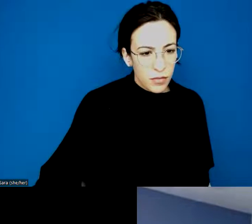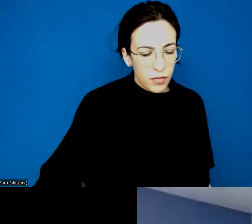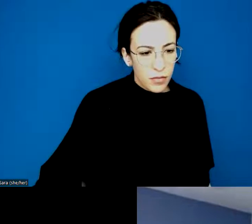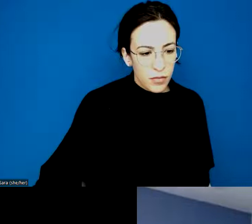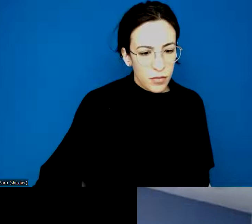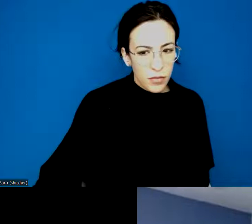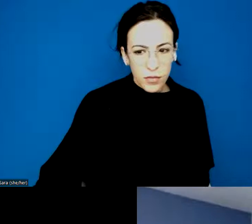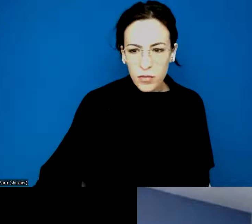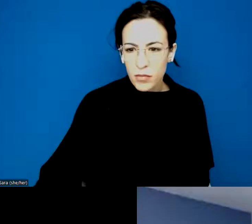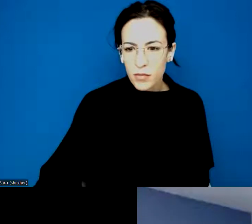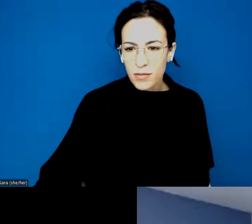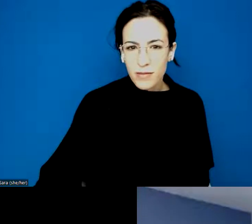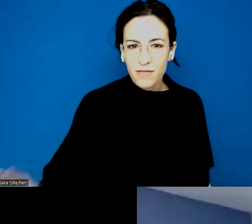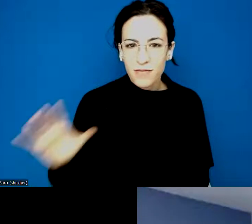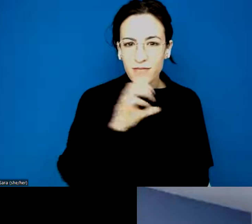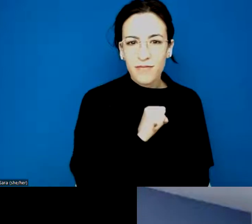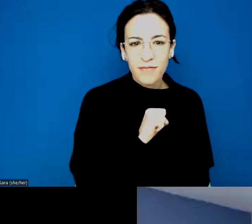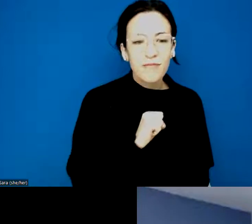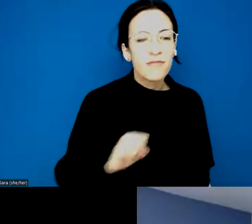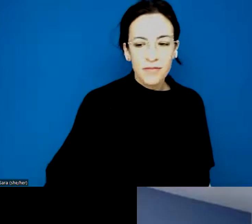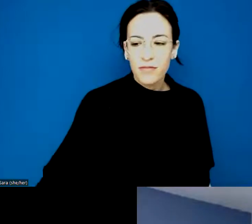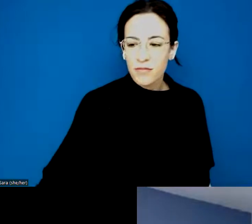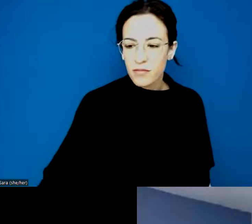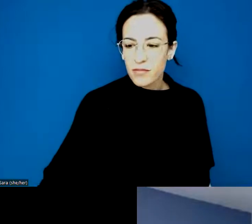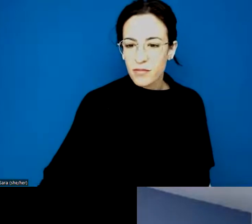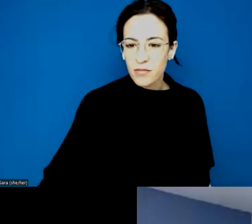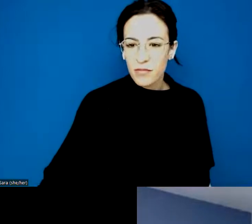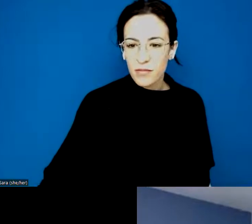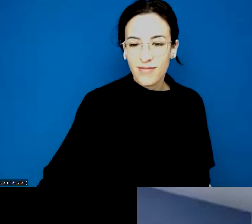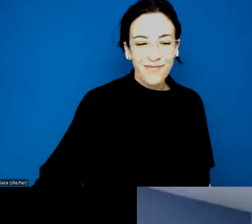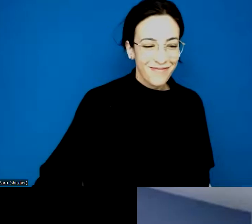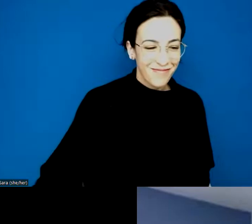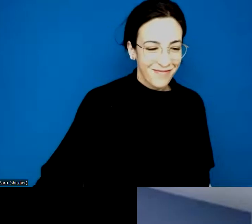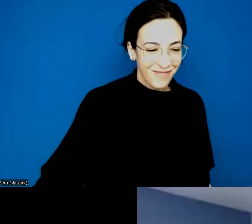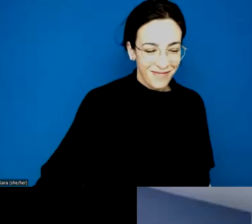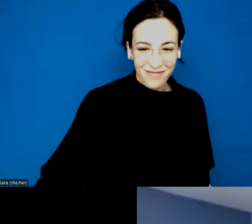Oh, yeah. He's trying to think of something. I guess I distracted him.